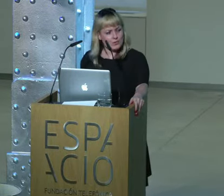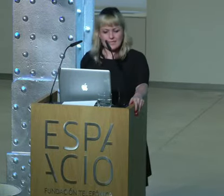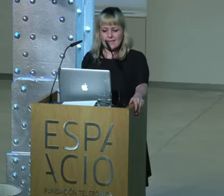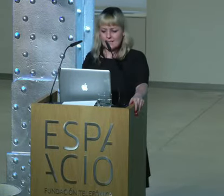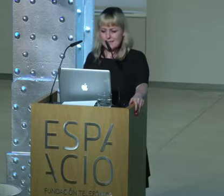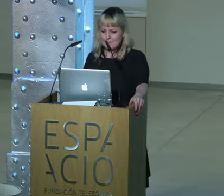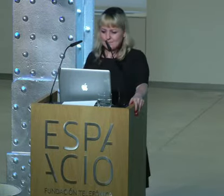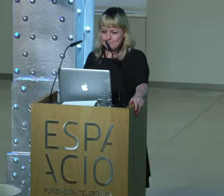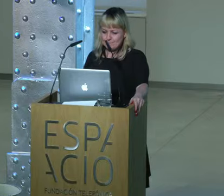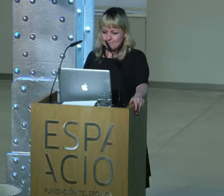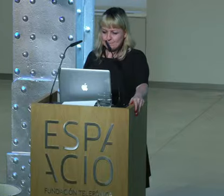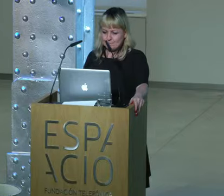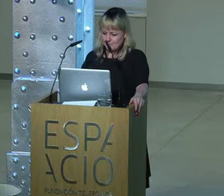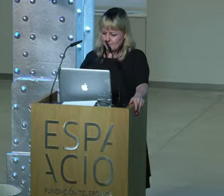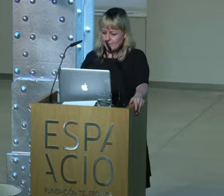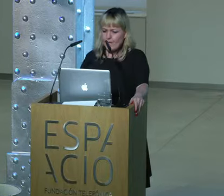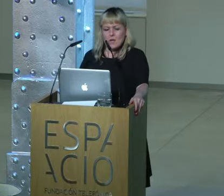commercial success.